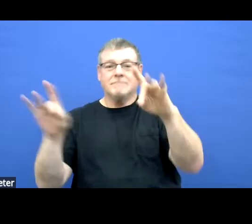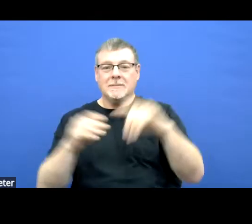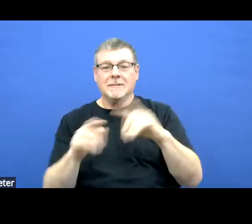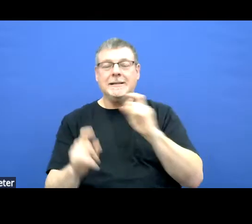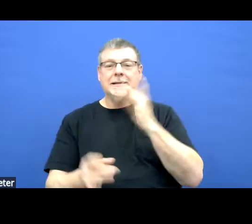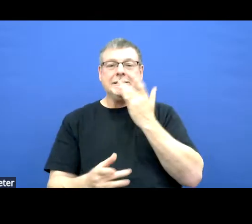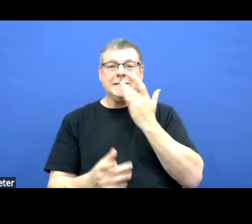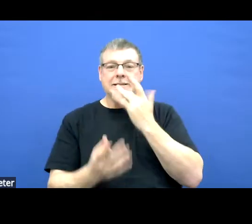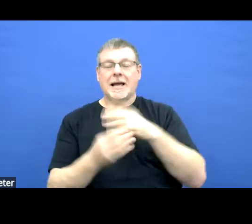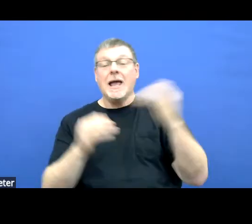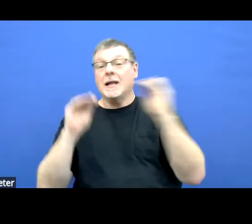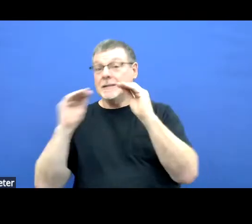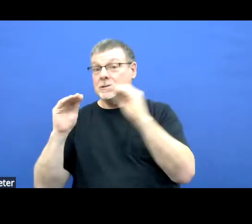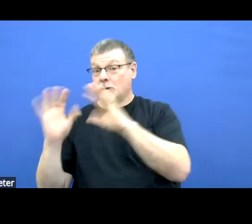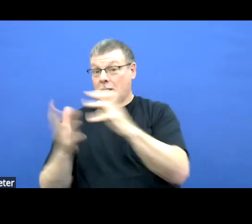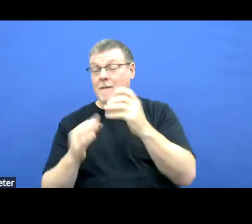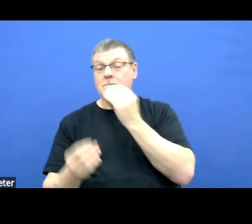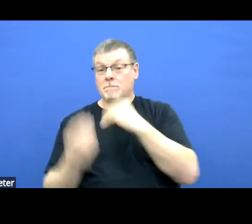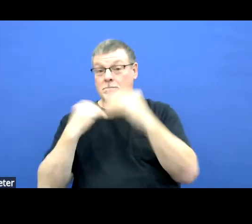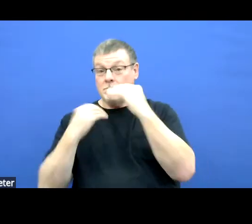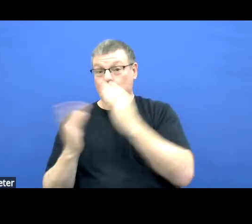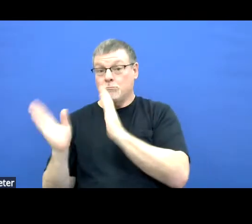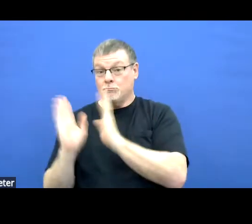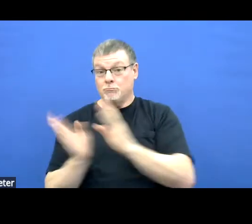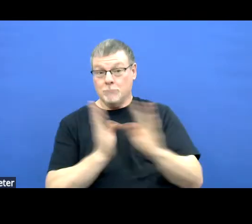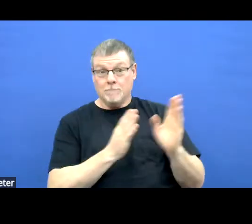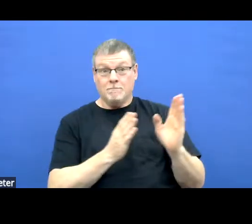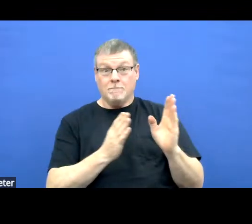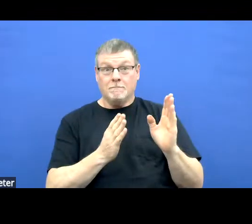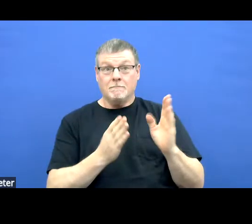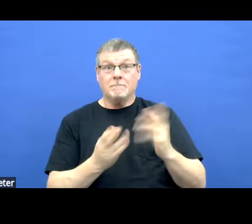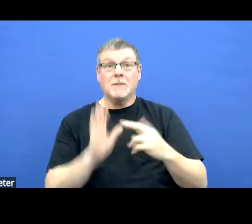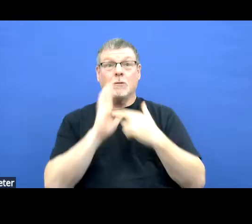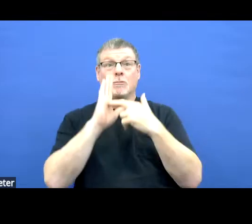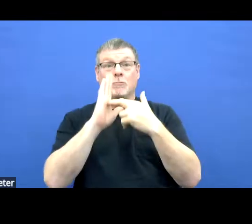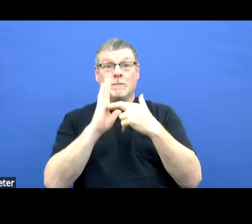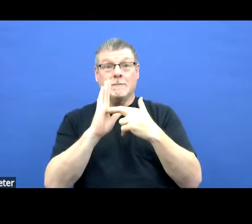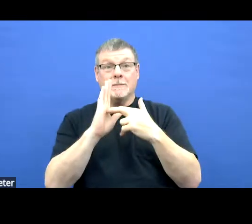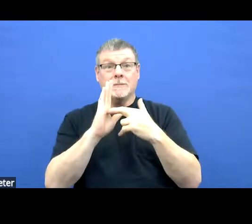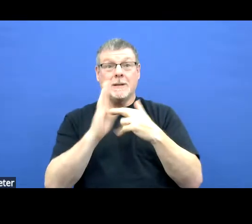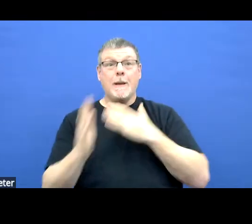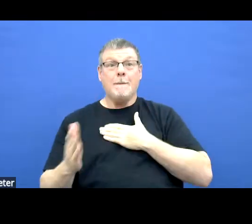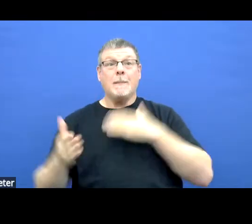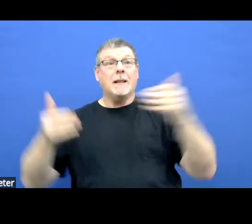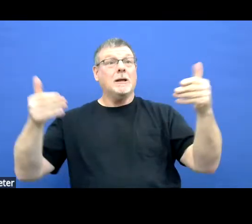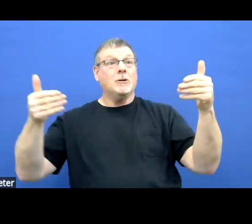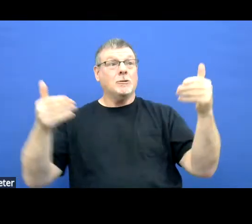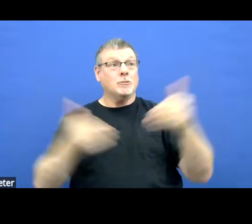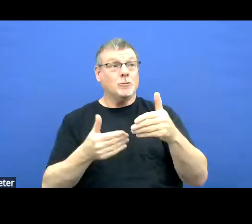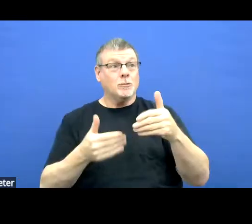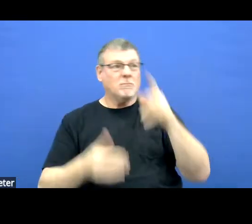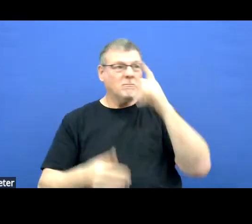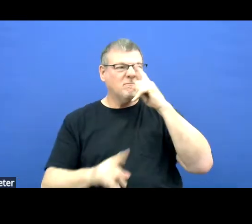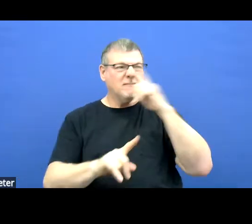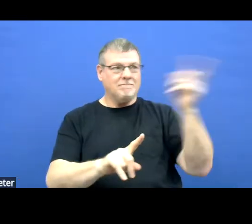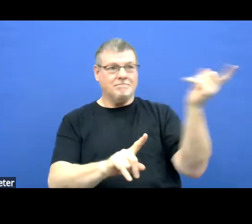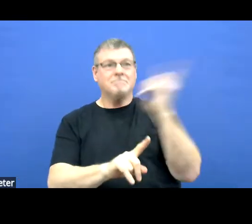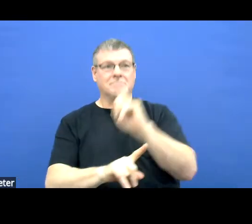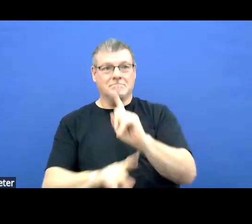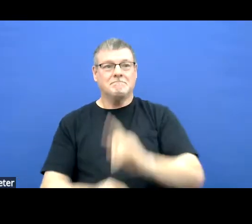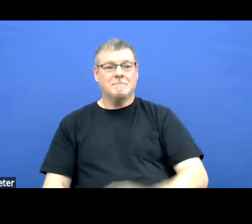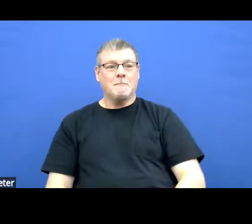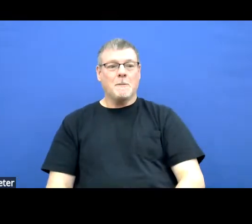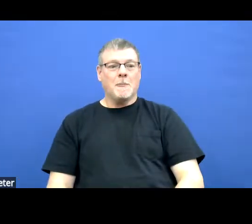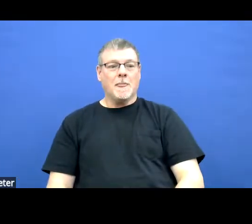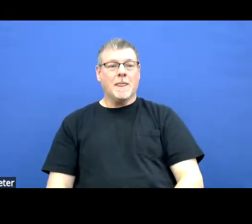teach classes involving food preparation. Do you have a representative? Please introduce yourself. Go ahead and pull the microphone. Yeah,